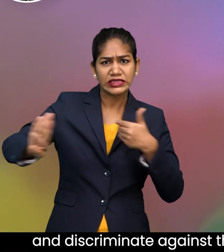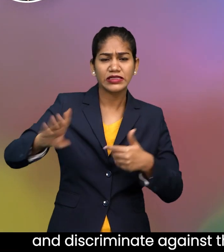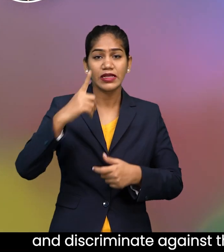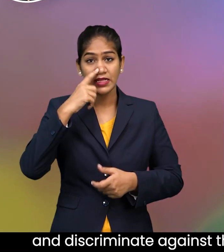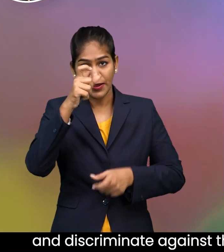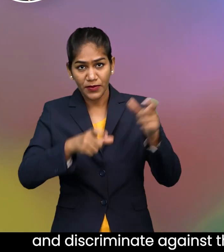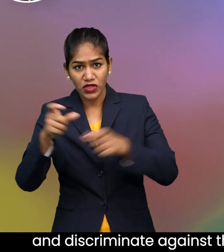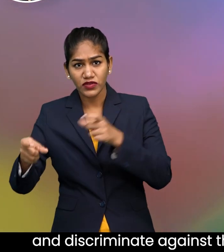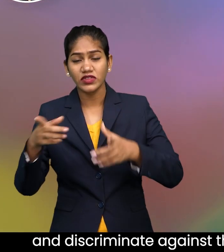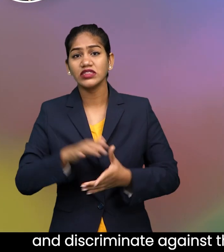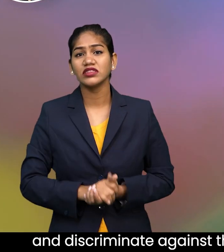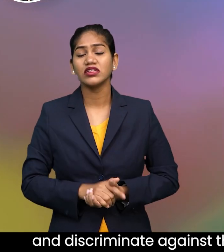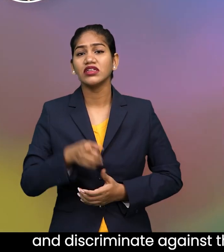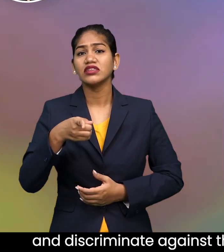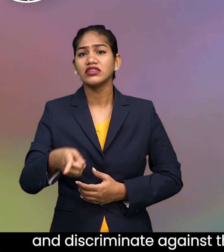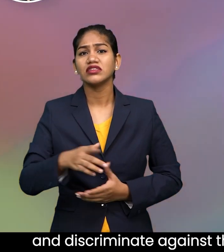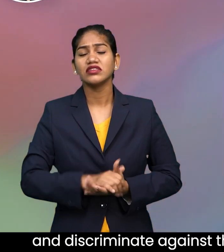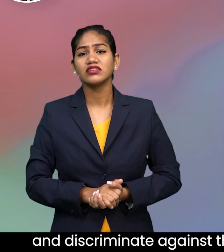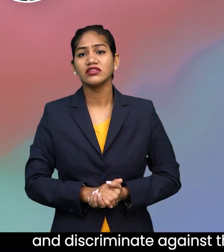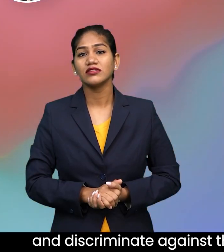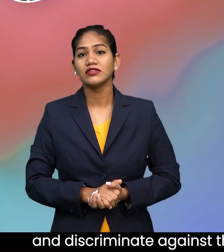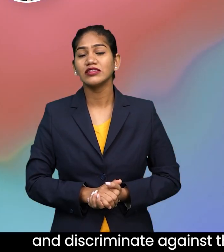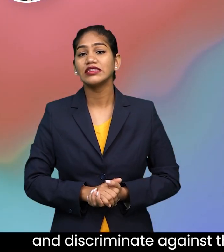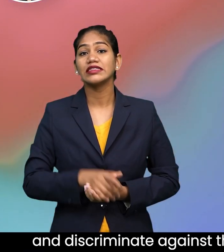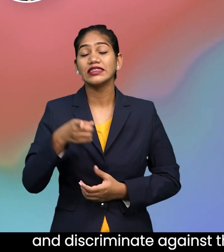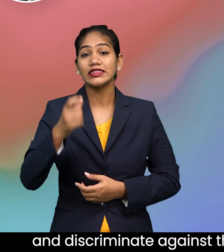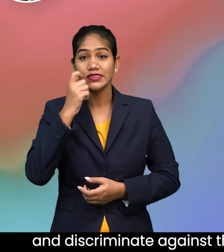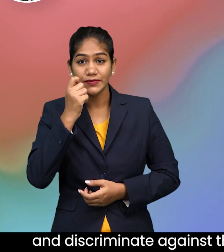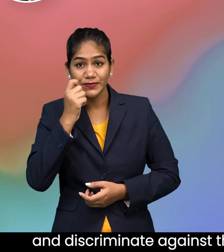tend towards unequal sex ratios.